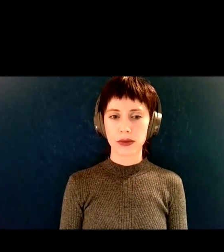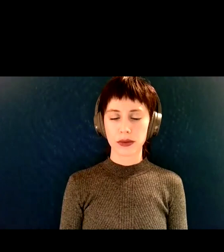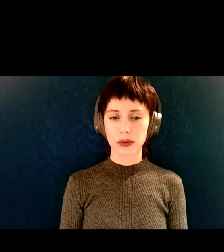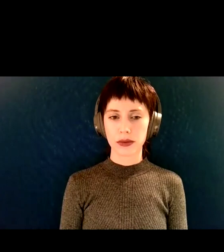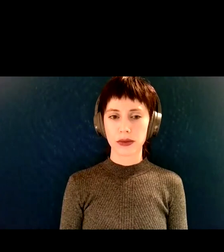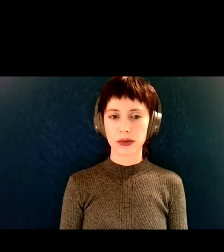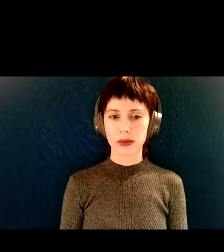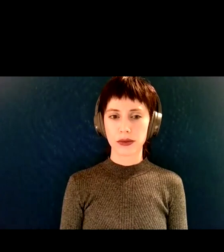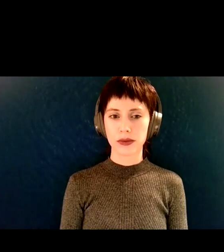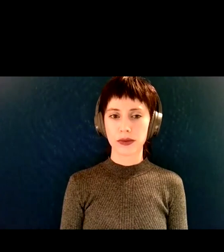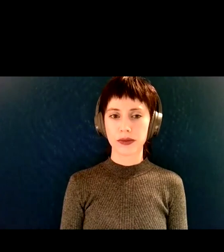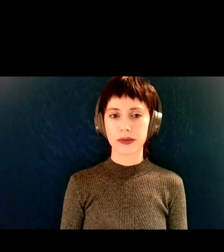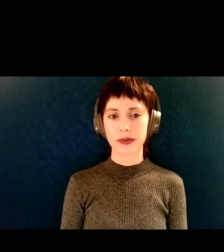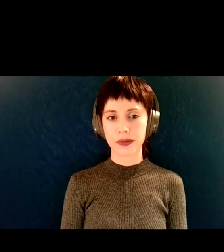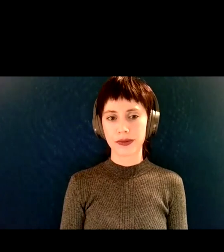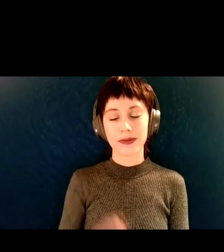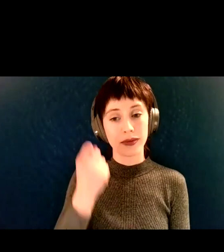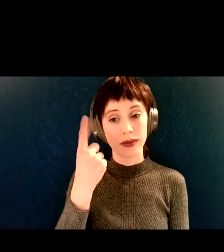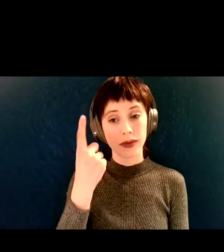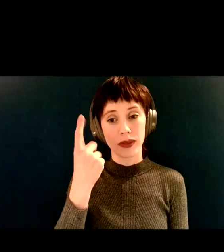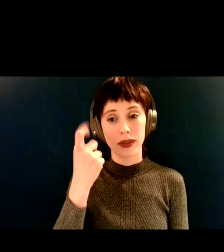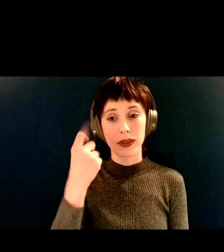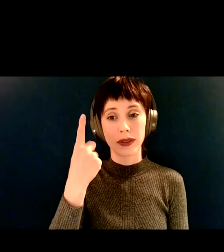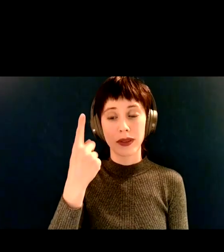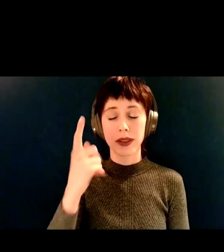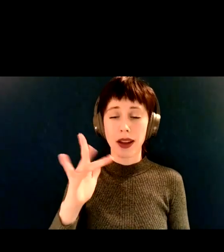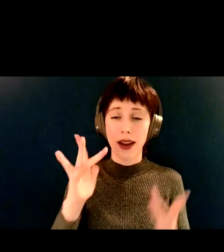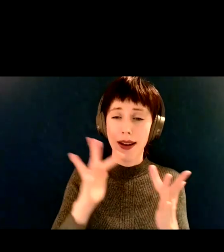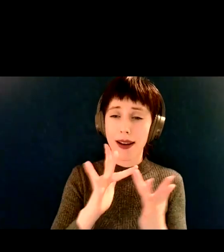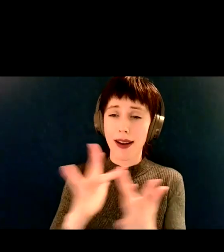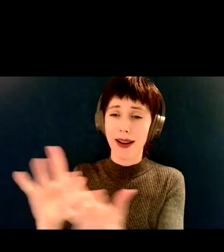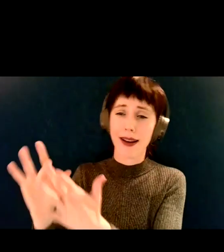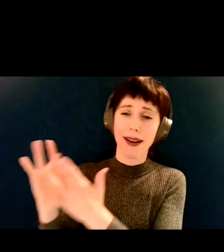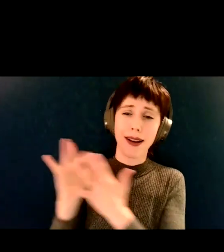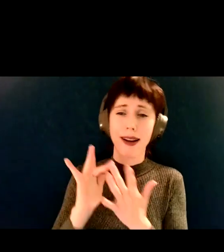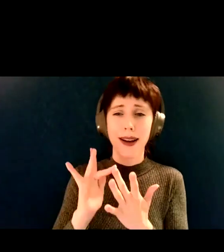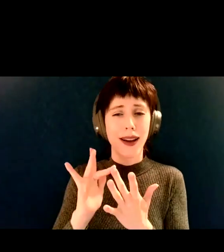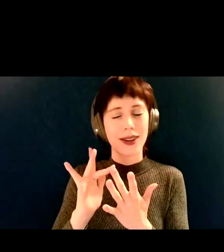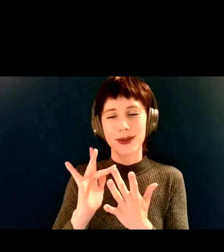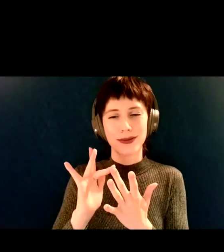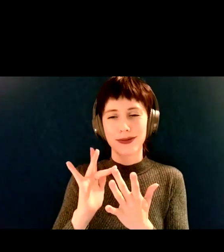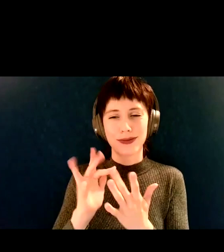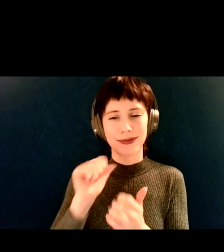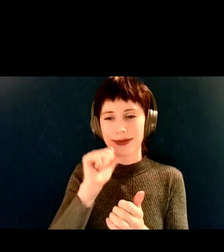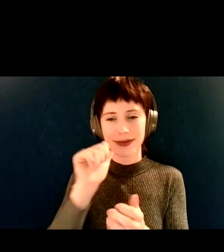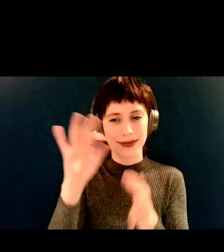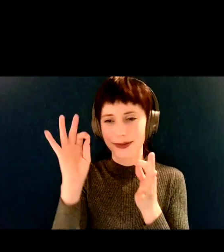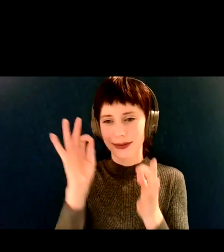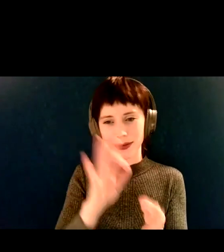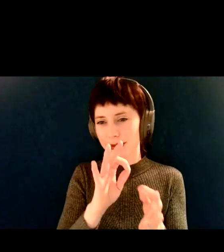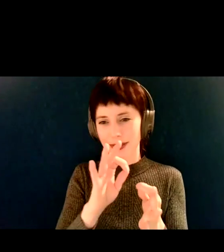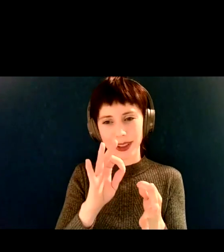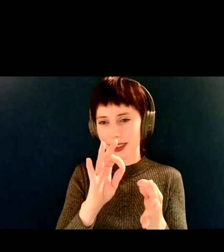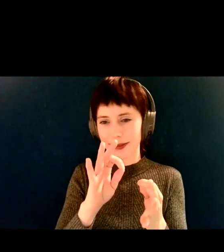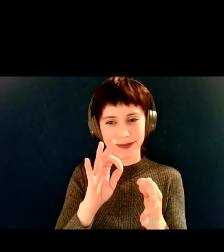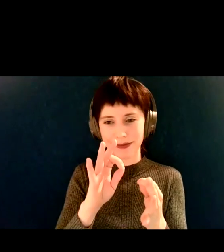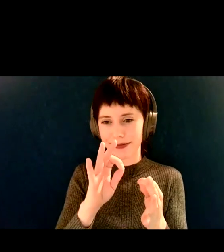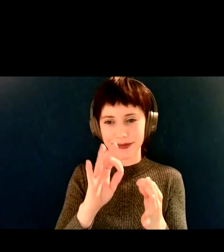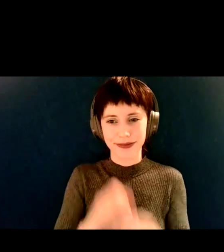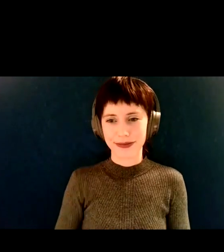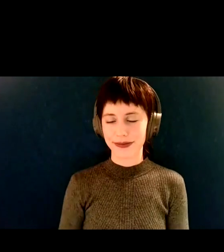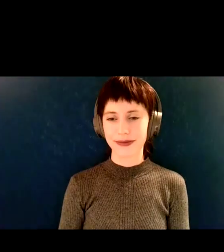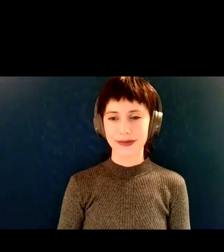it's not perfect. have, yeah. But we're trying out to